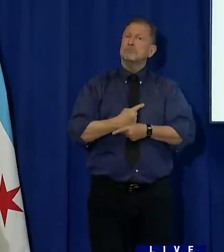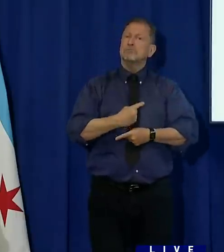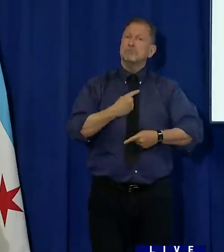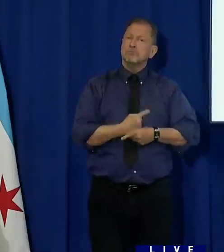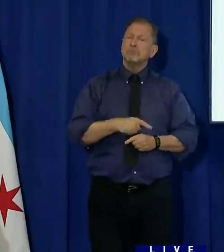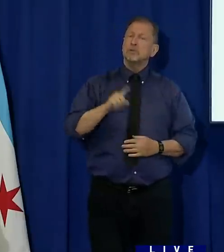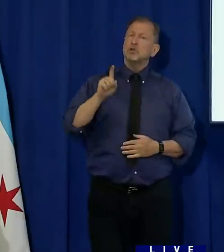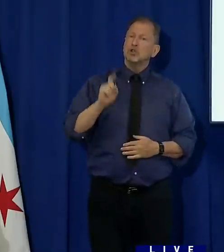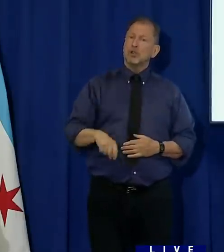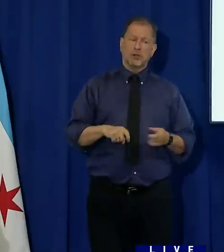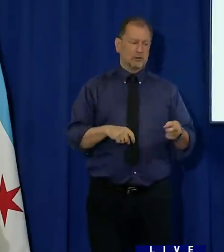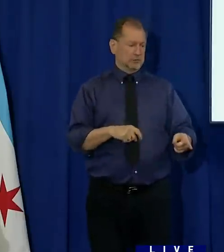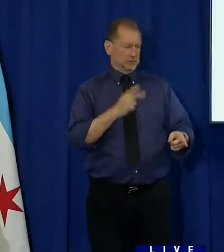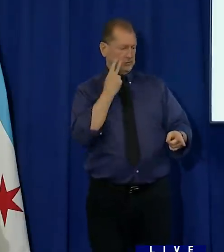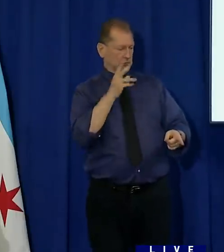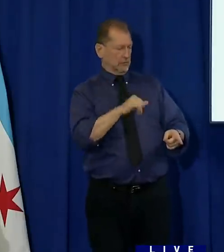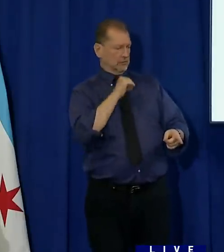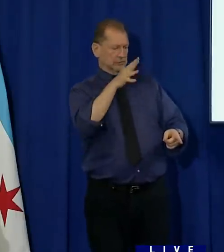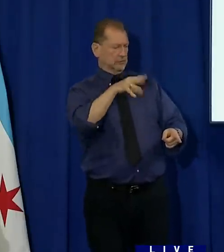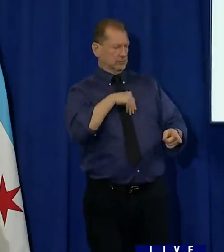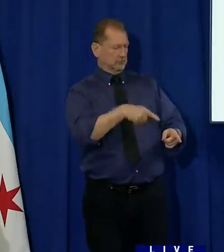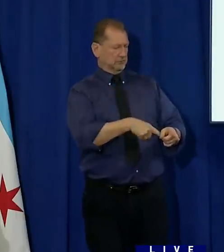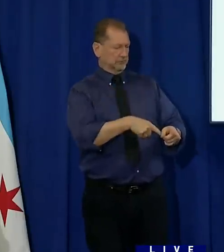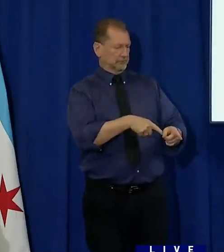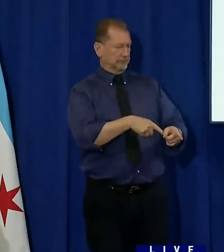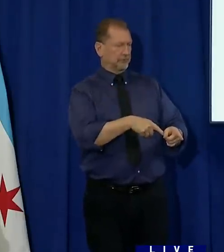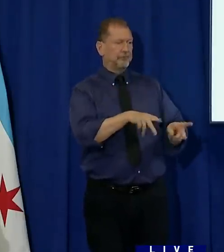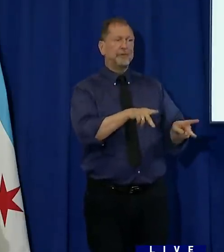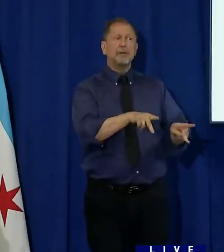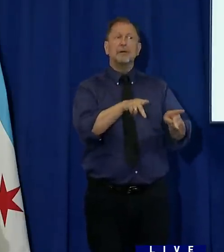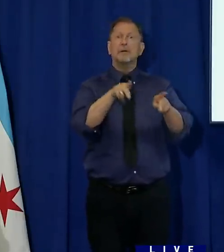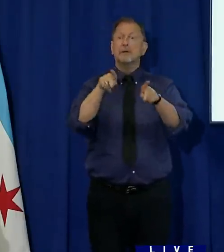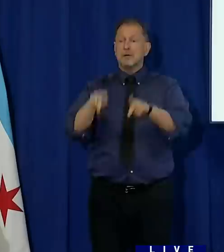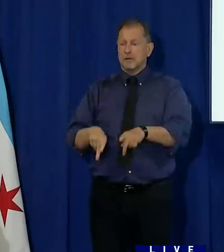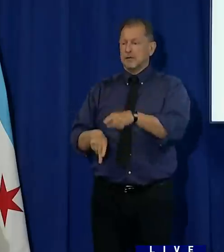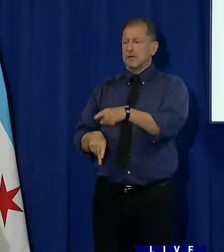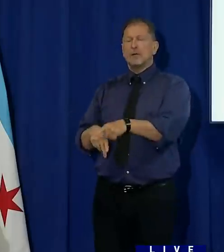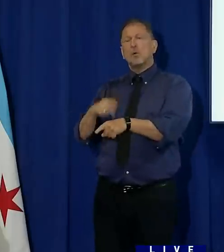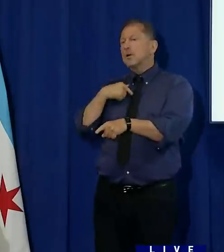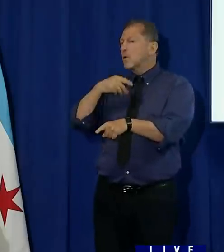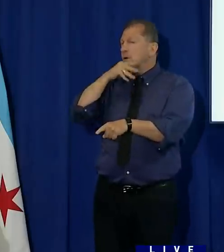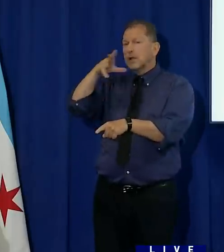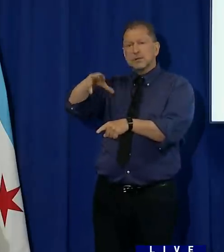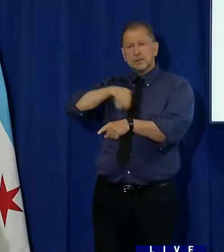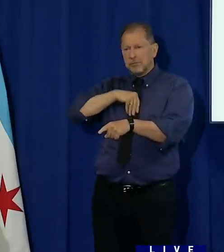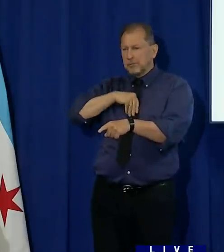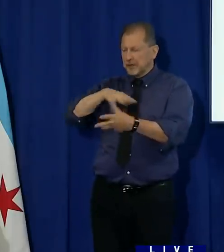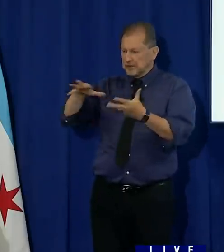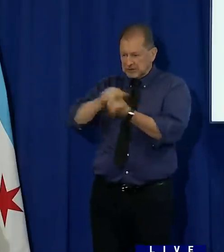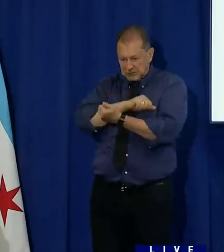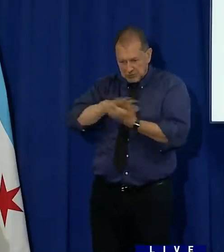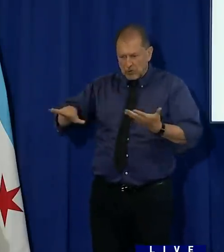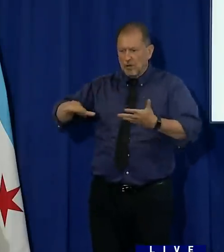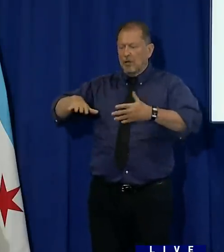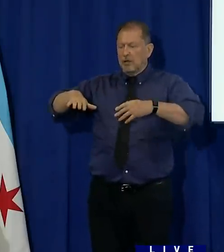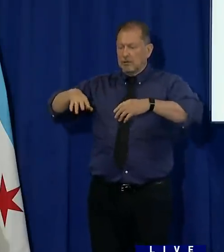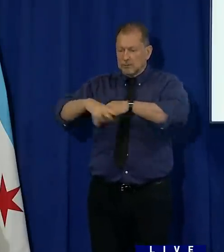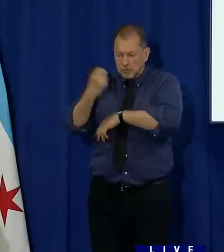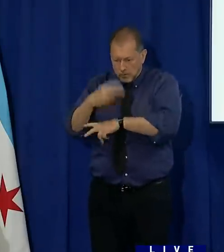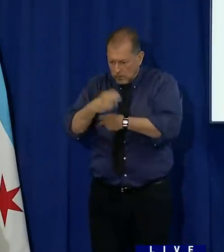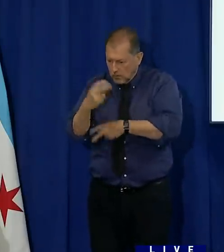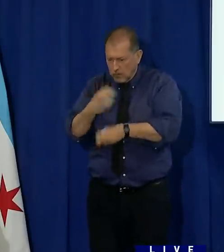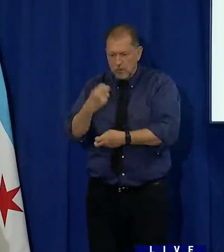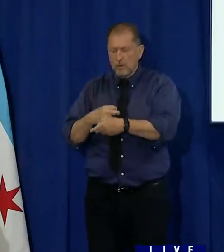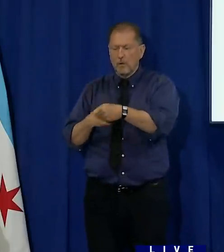But equally unacceptable is when there is looting and brazen criminal conduct, also